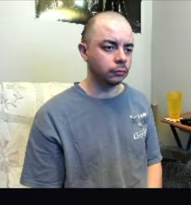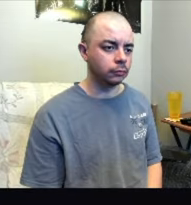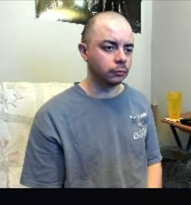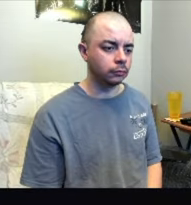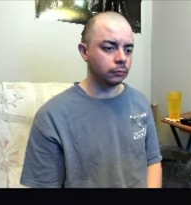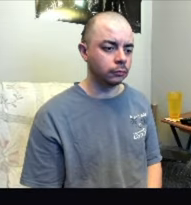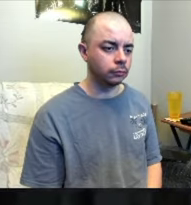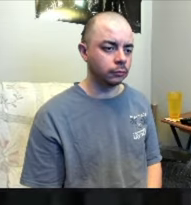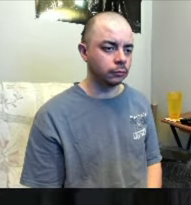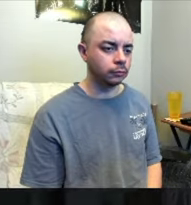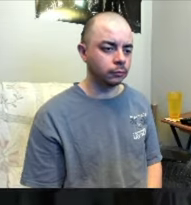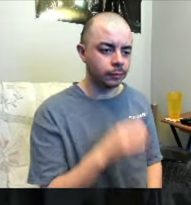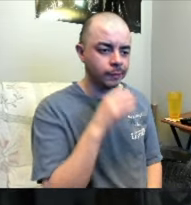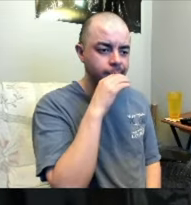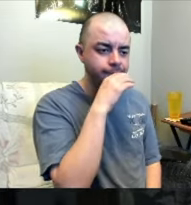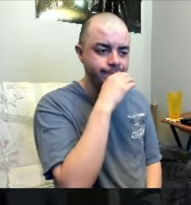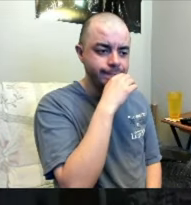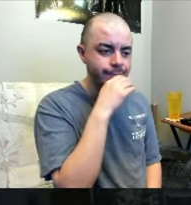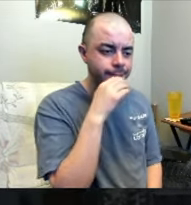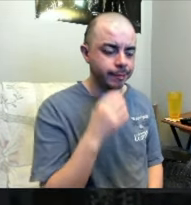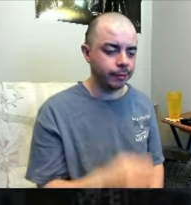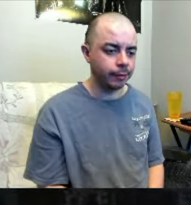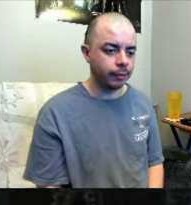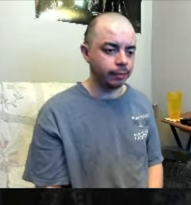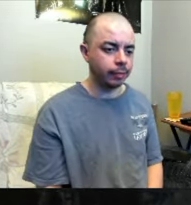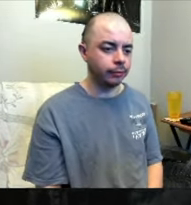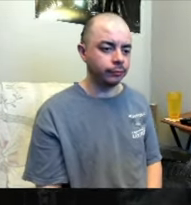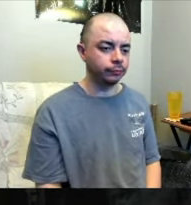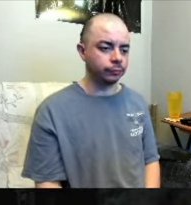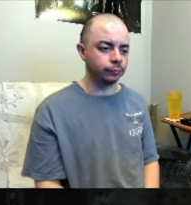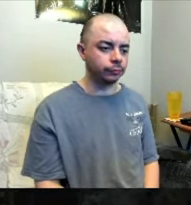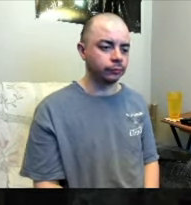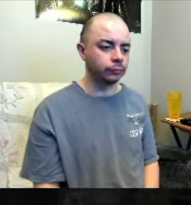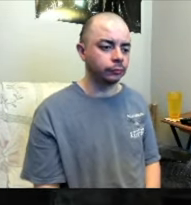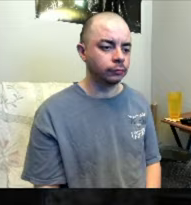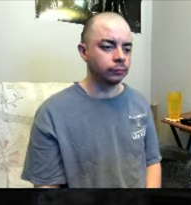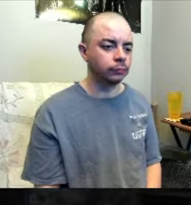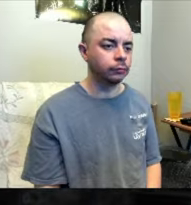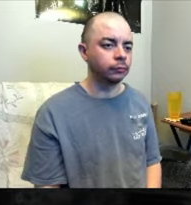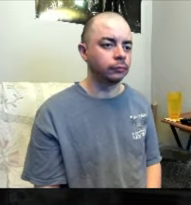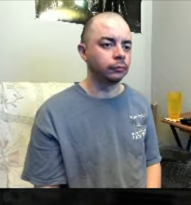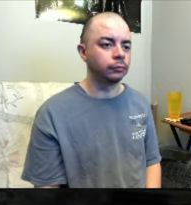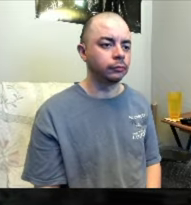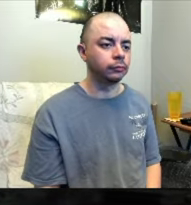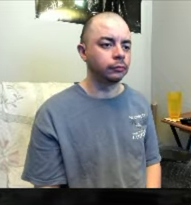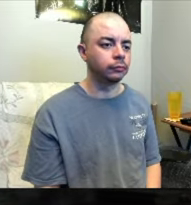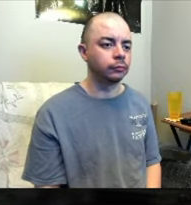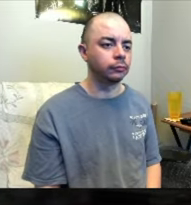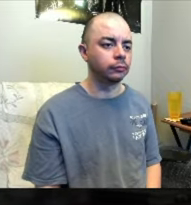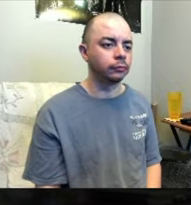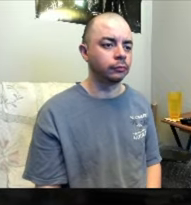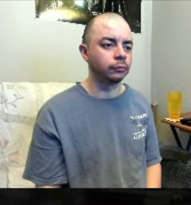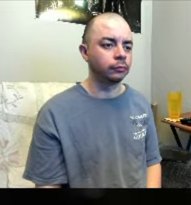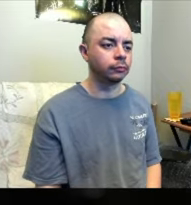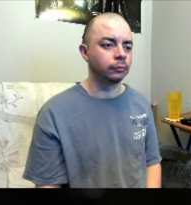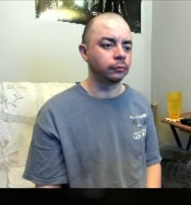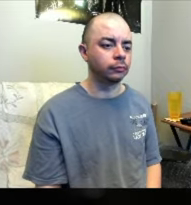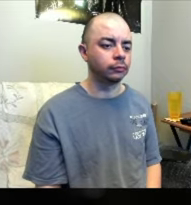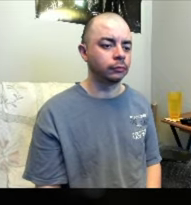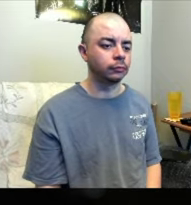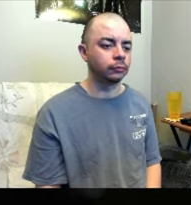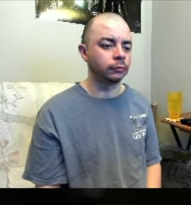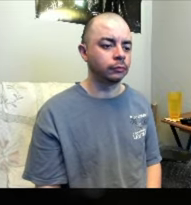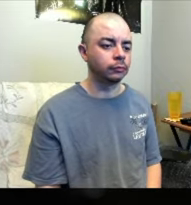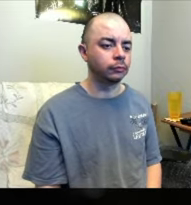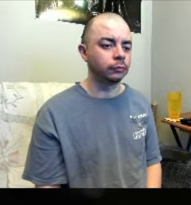beget other acts, and show all the different aspects that could come out of it. Not necessarily good or bad, just the different consequences of one's actions. I'm